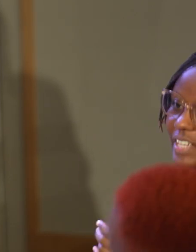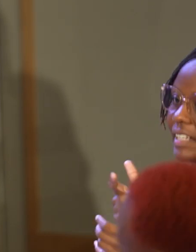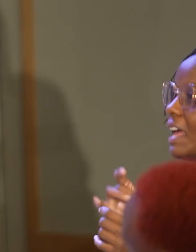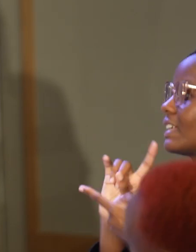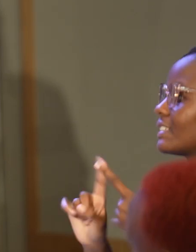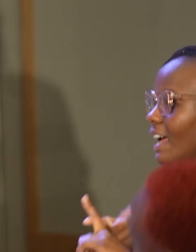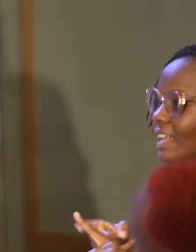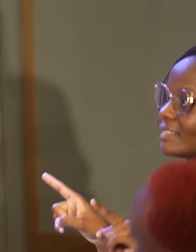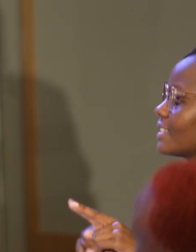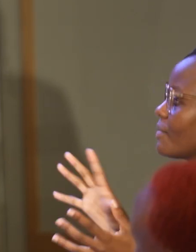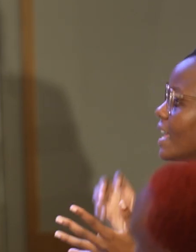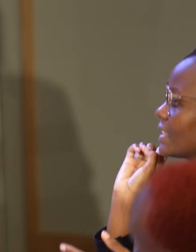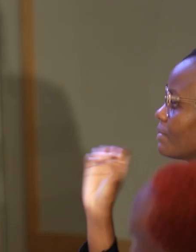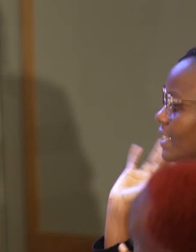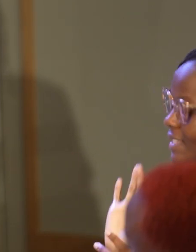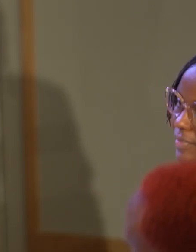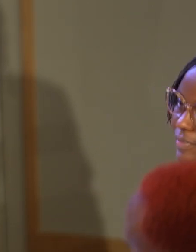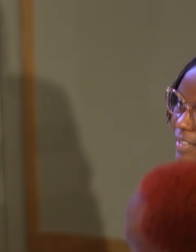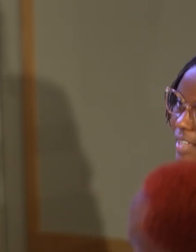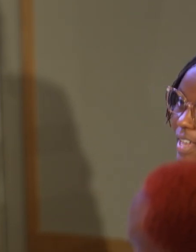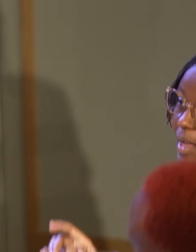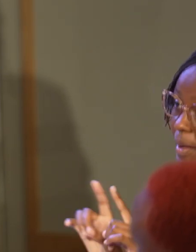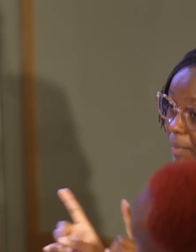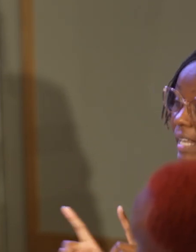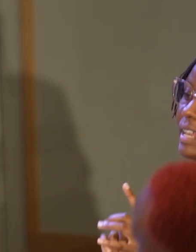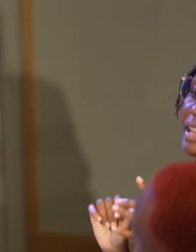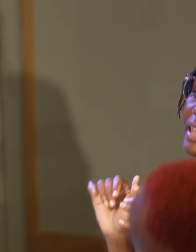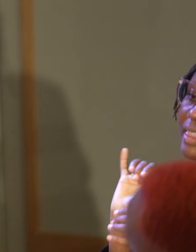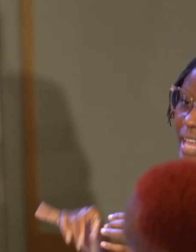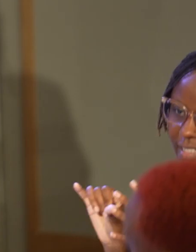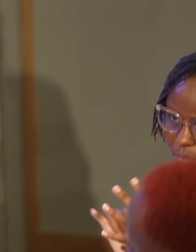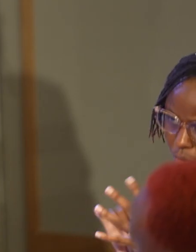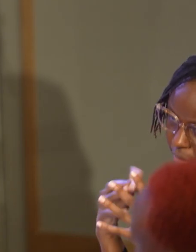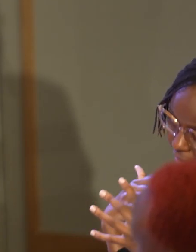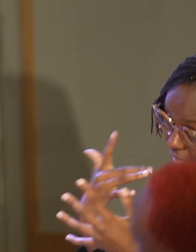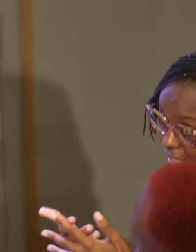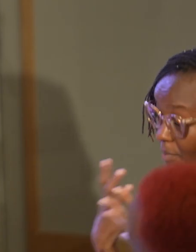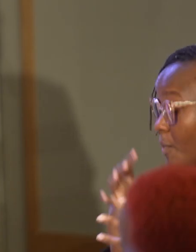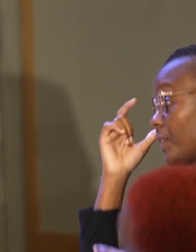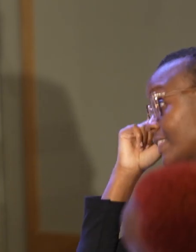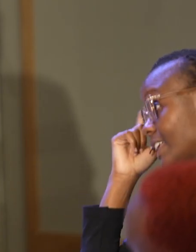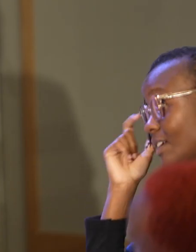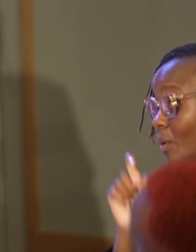And this has been for a long time the problem, that people think providing